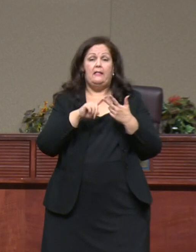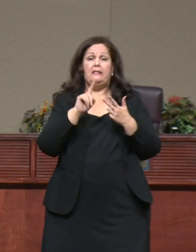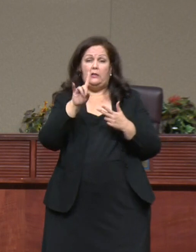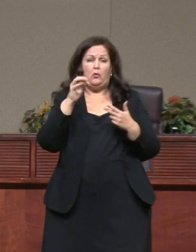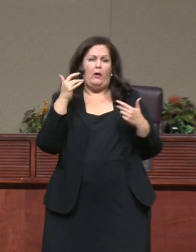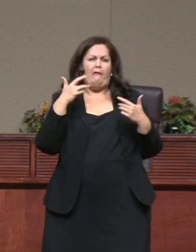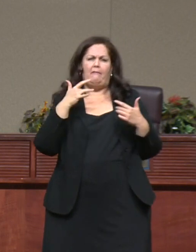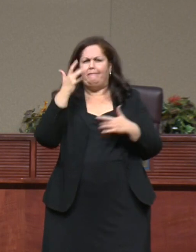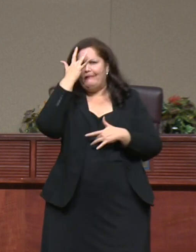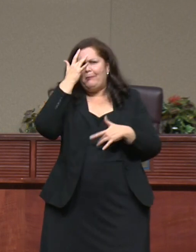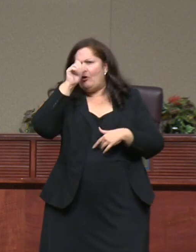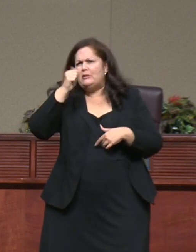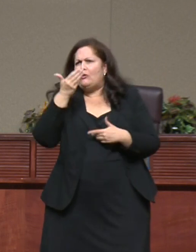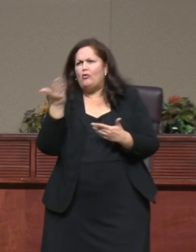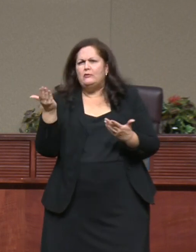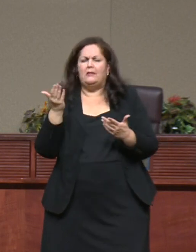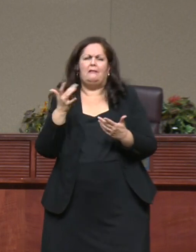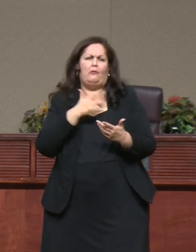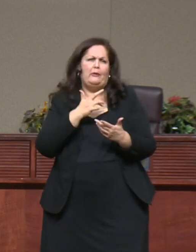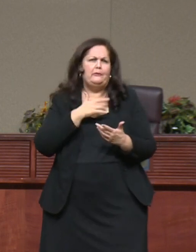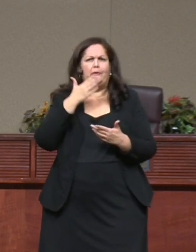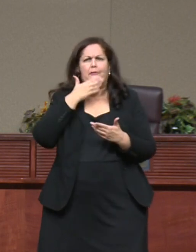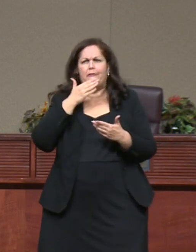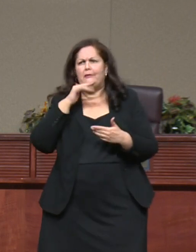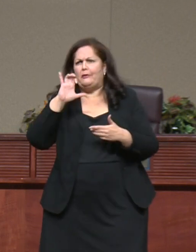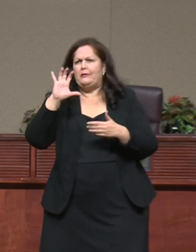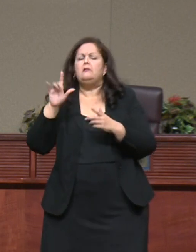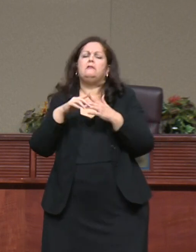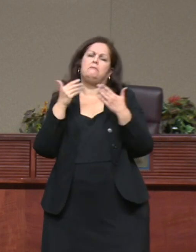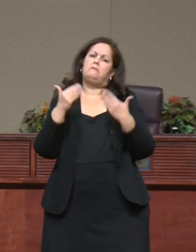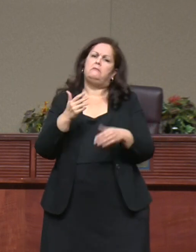condición persistente, deberían ponerse la vacuna.